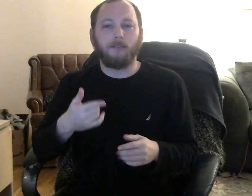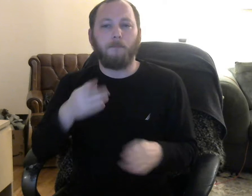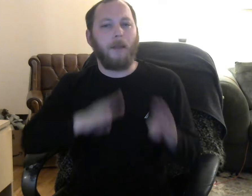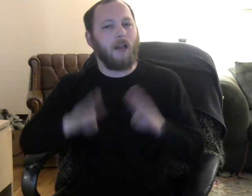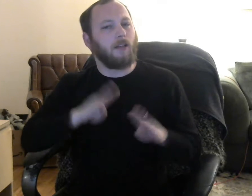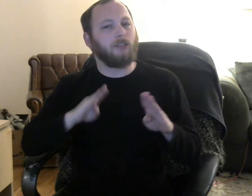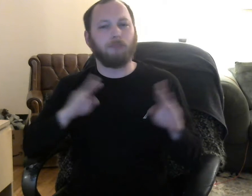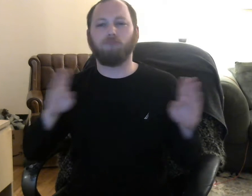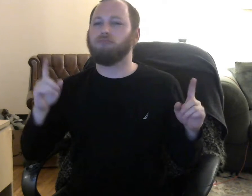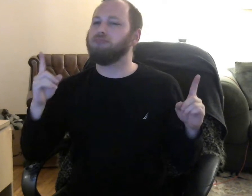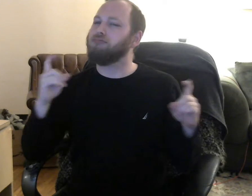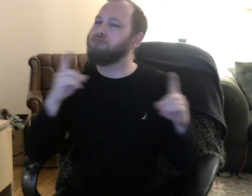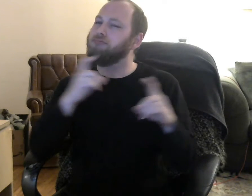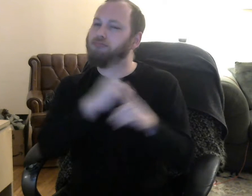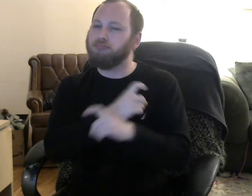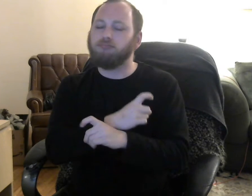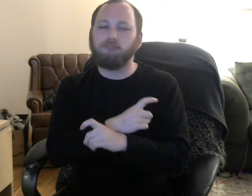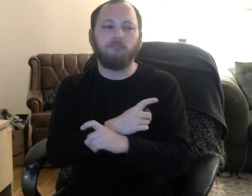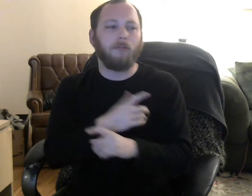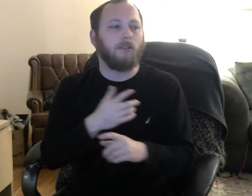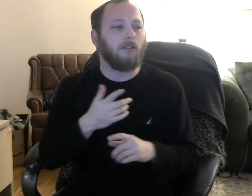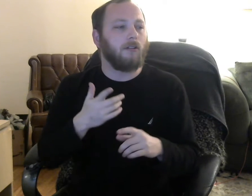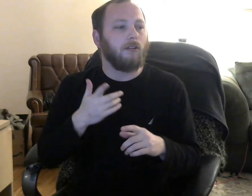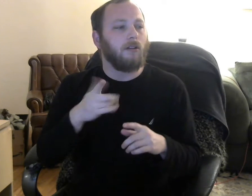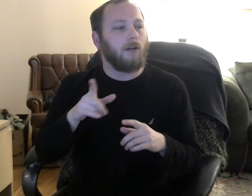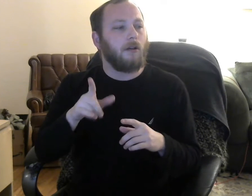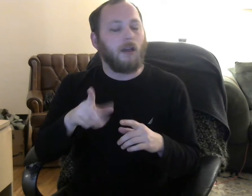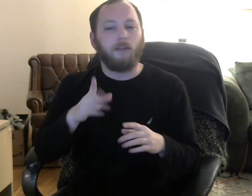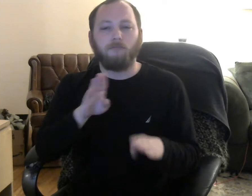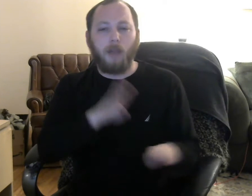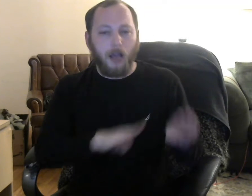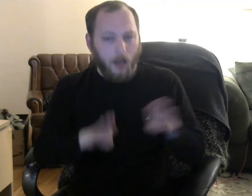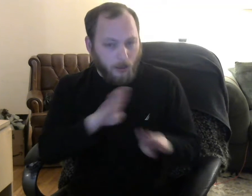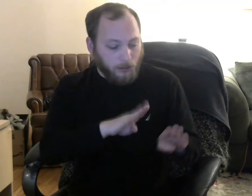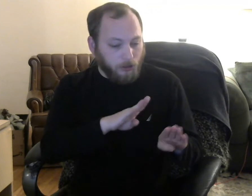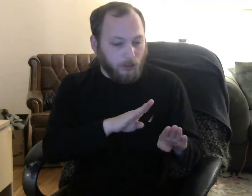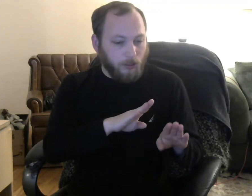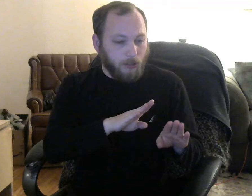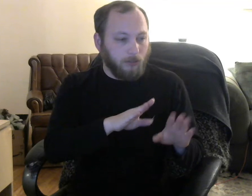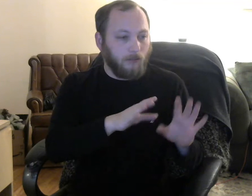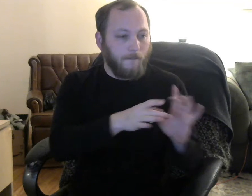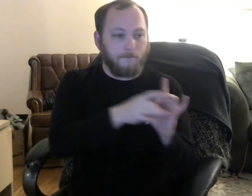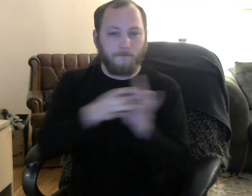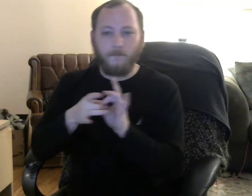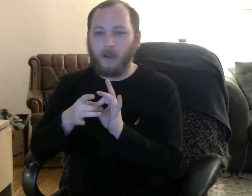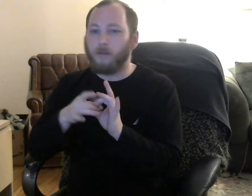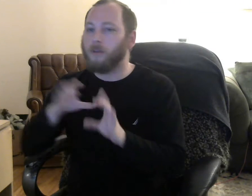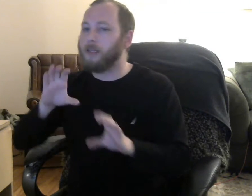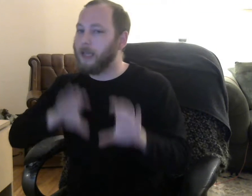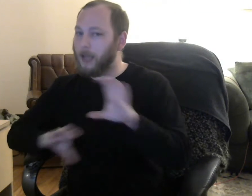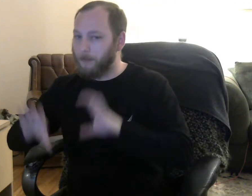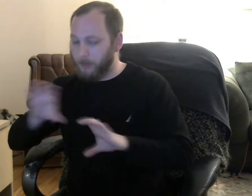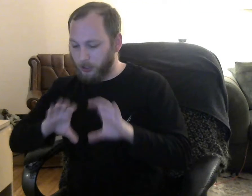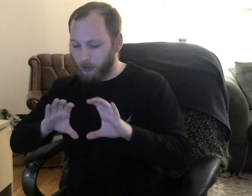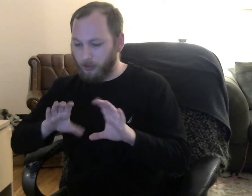It's going to be built on top of chemistry, which in turn is built on top of